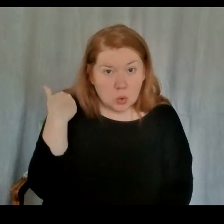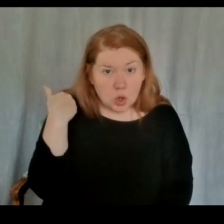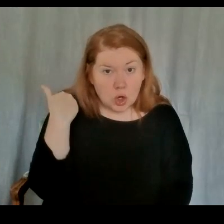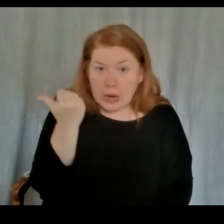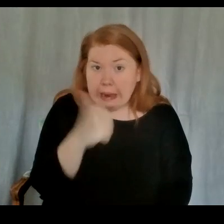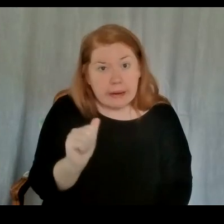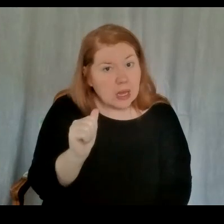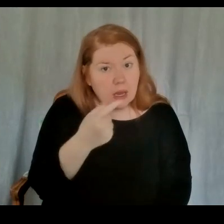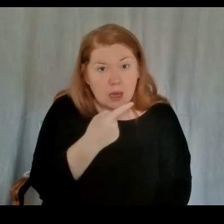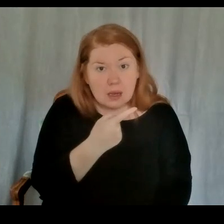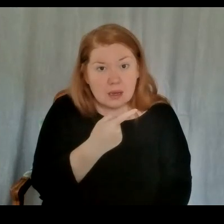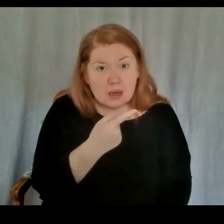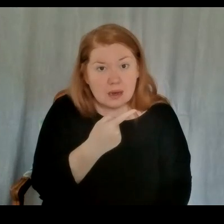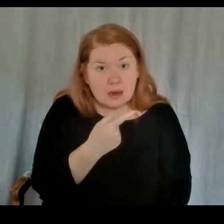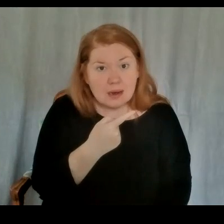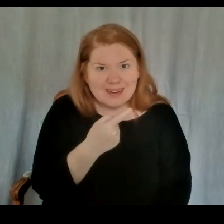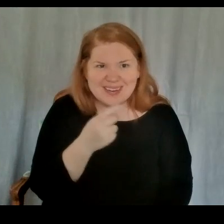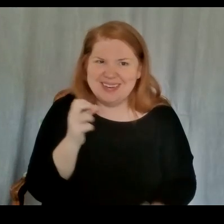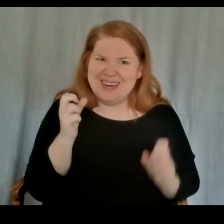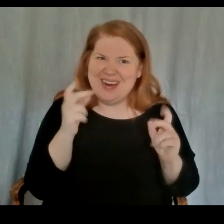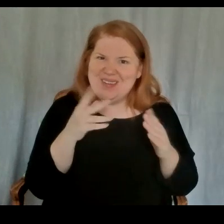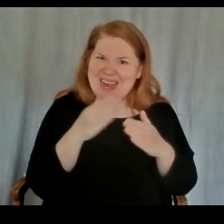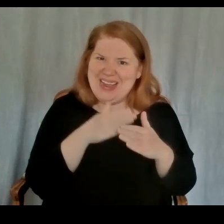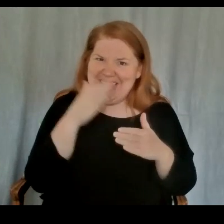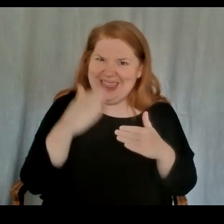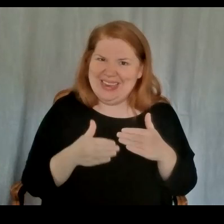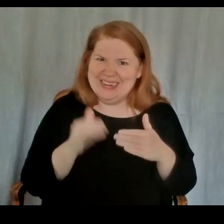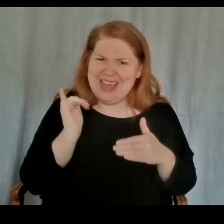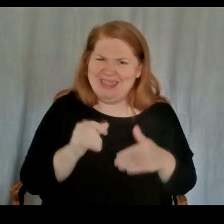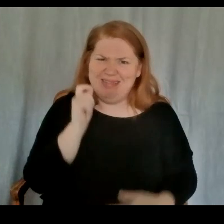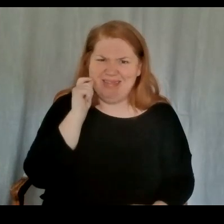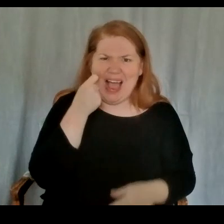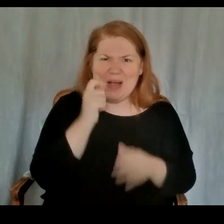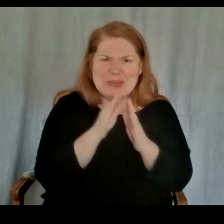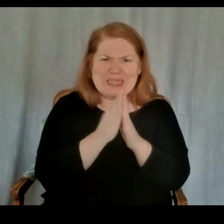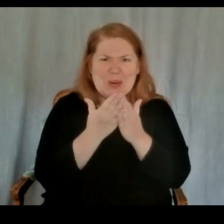before? Okay, the end. That was a really cool book on